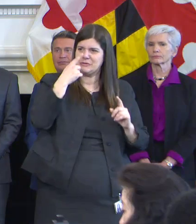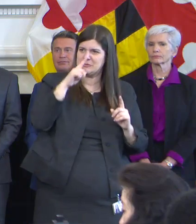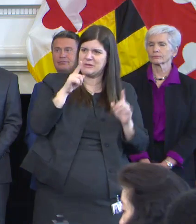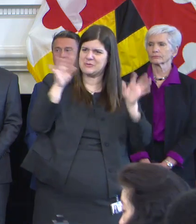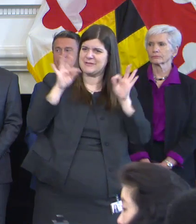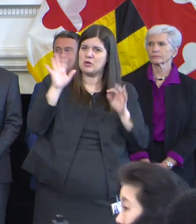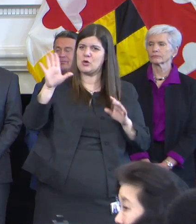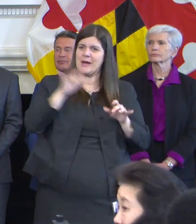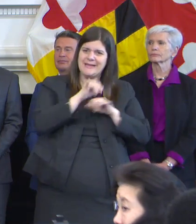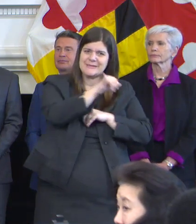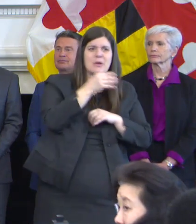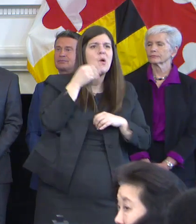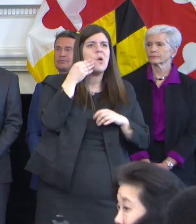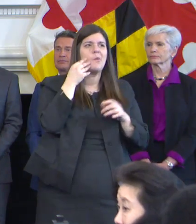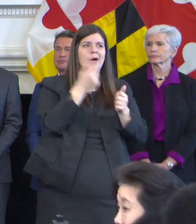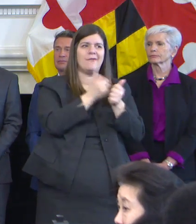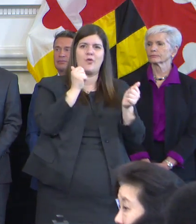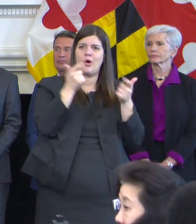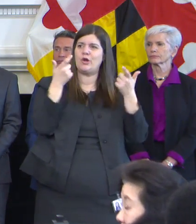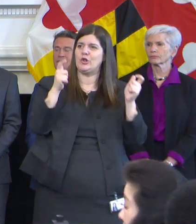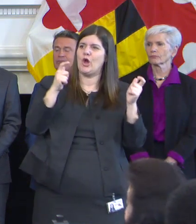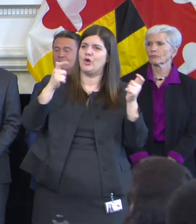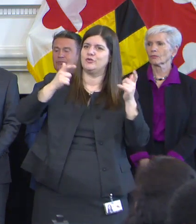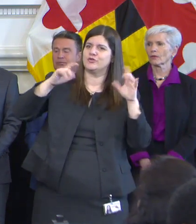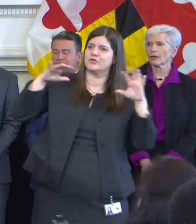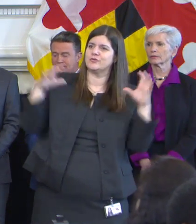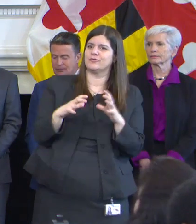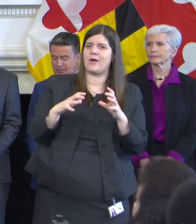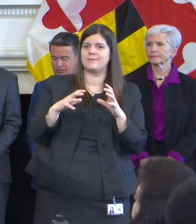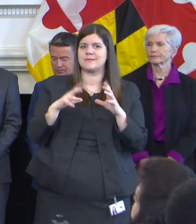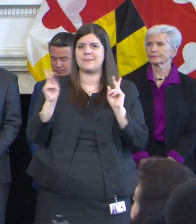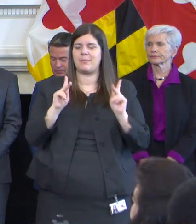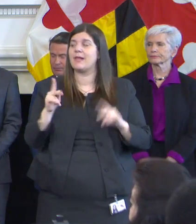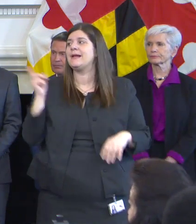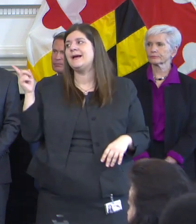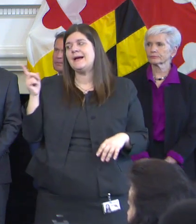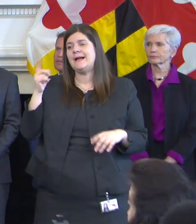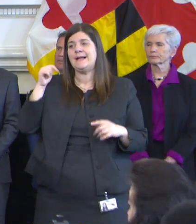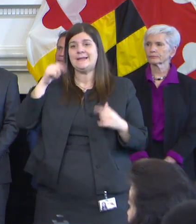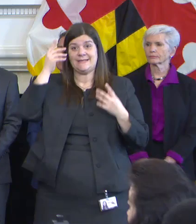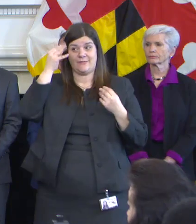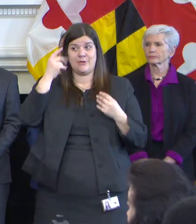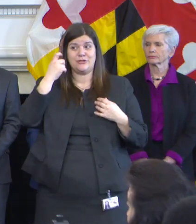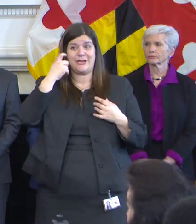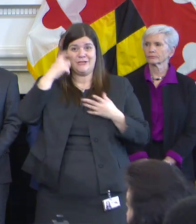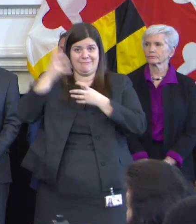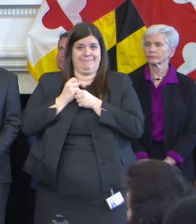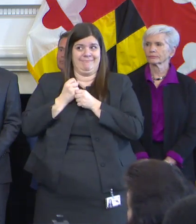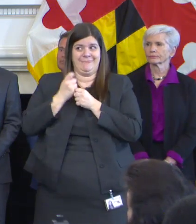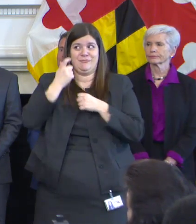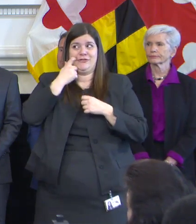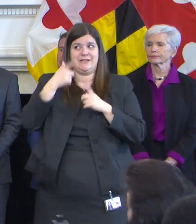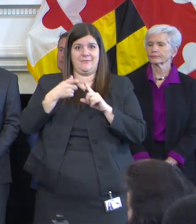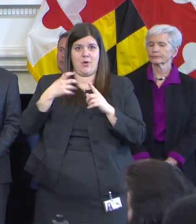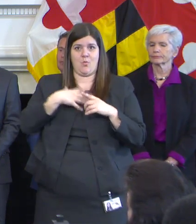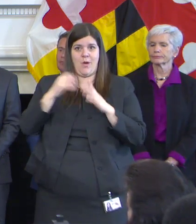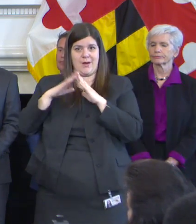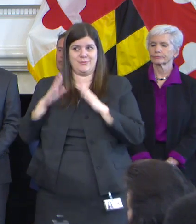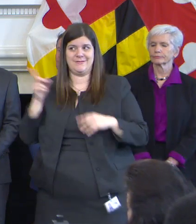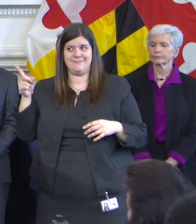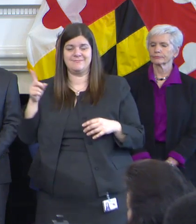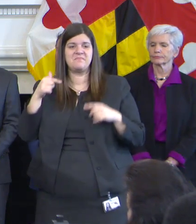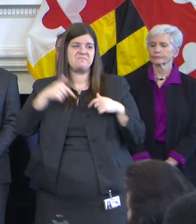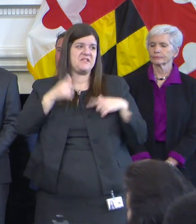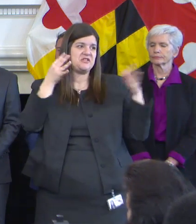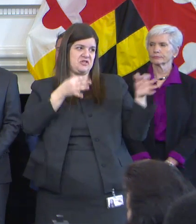this is just information I just got on the way here from the White House, and I think it really, these are decisions people will make individually, but it's guidance